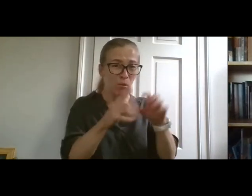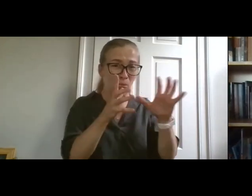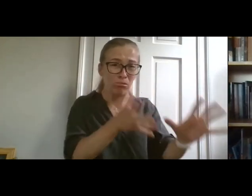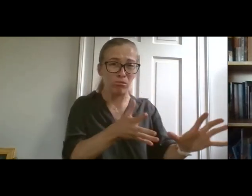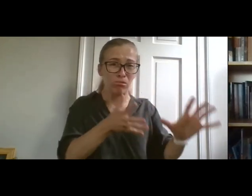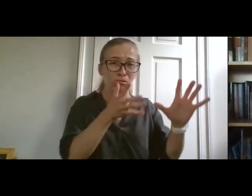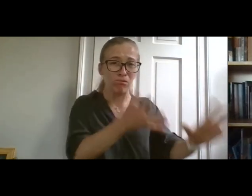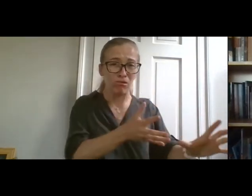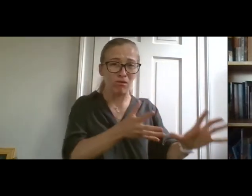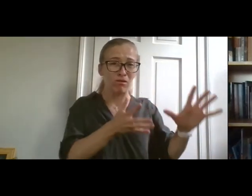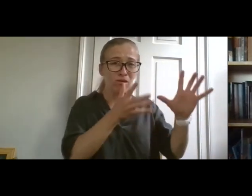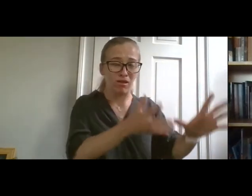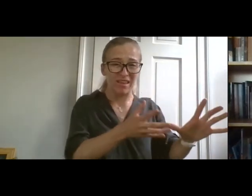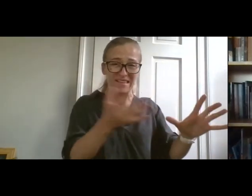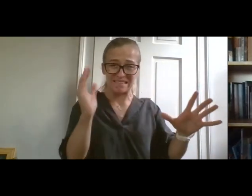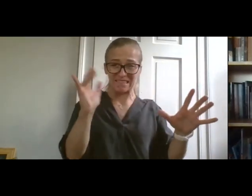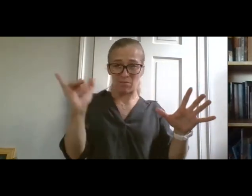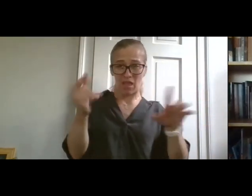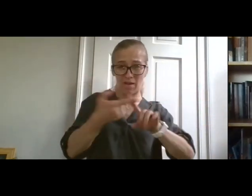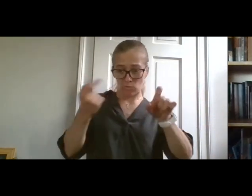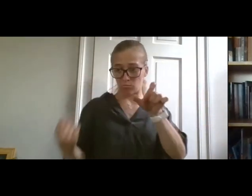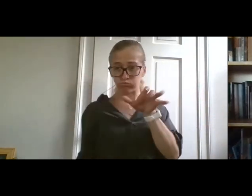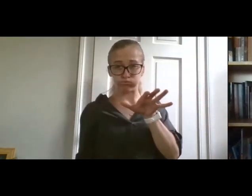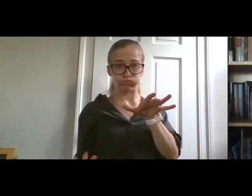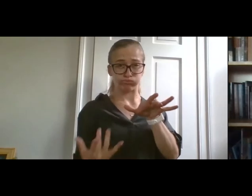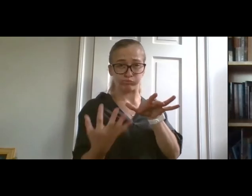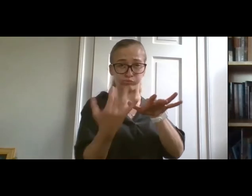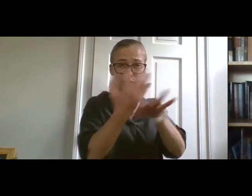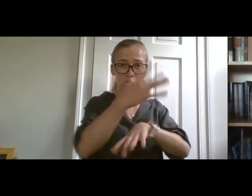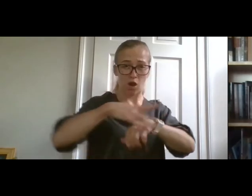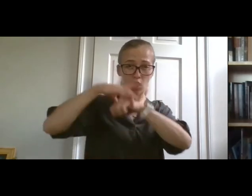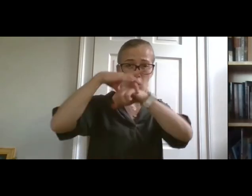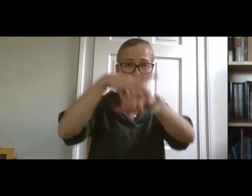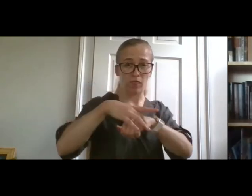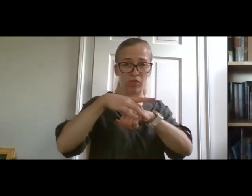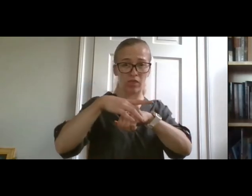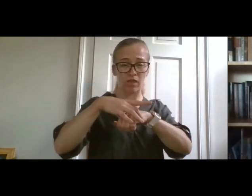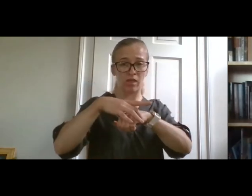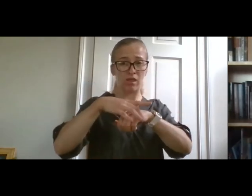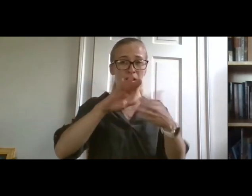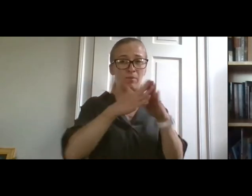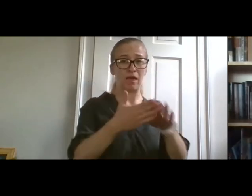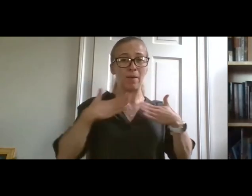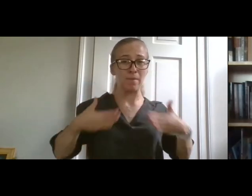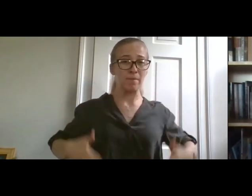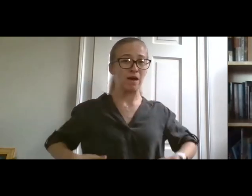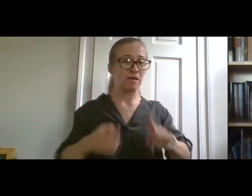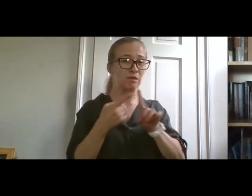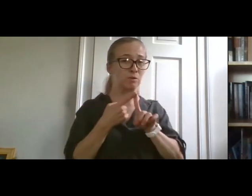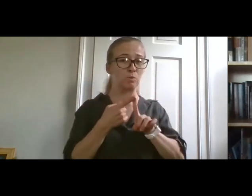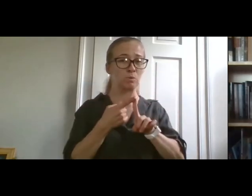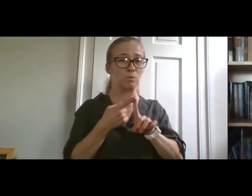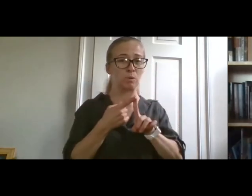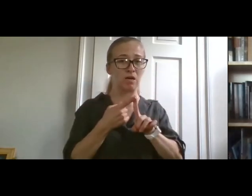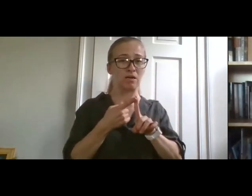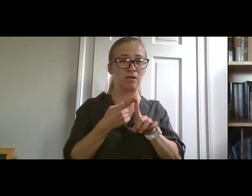seemed to be jetting up from a source under the ground beneath him, rising up through his scrawny legs, turning his body into an unbidden